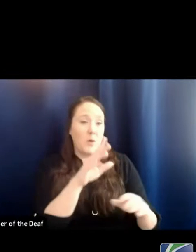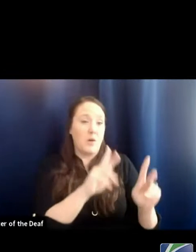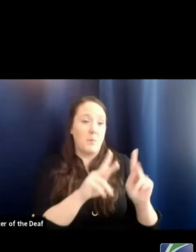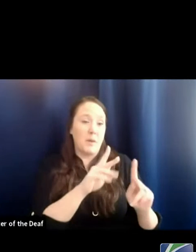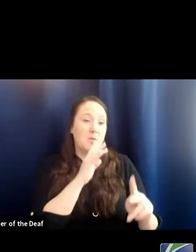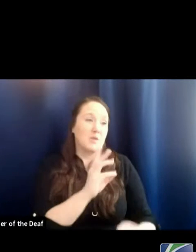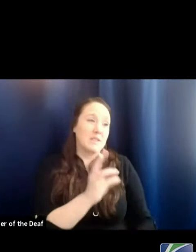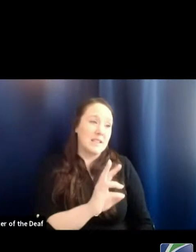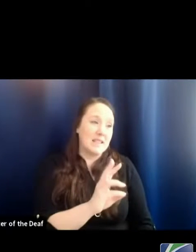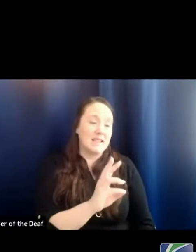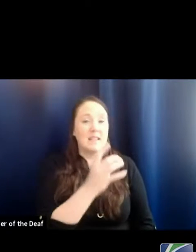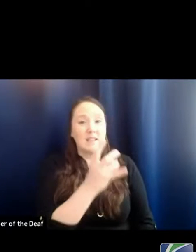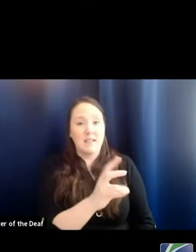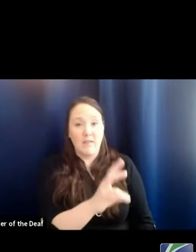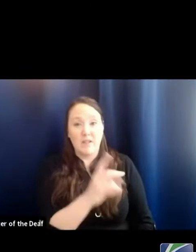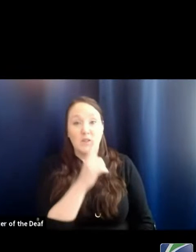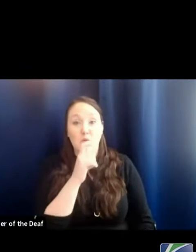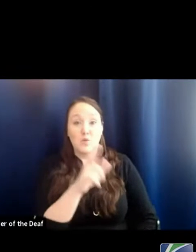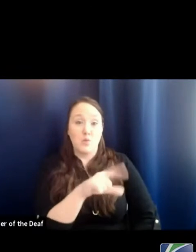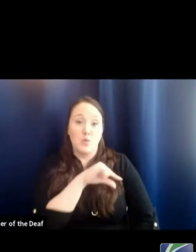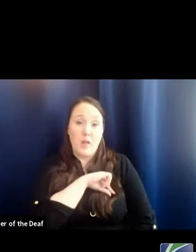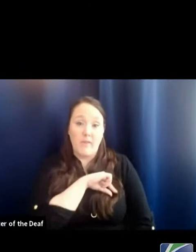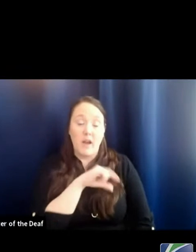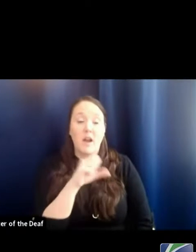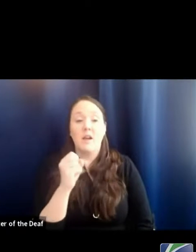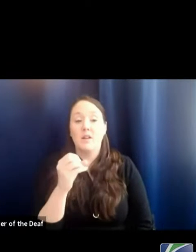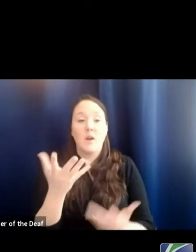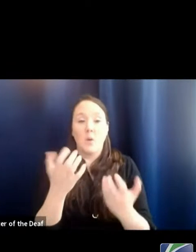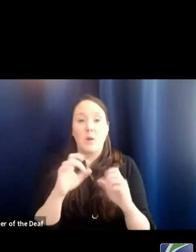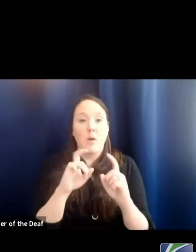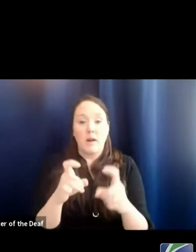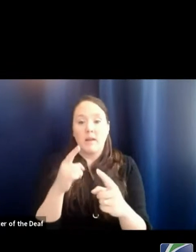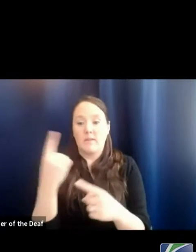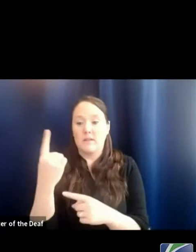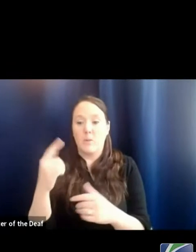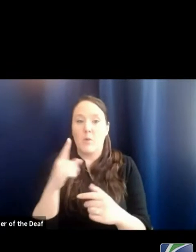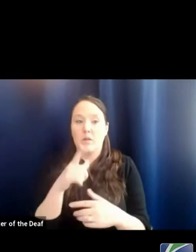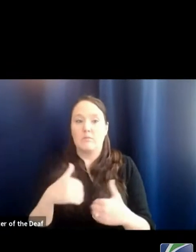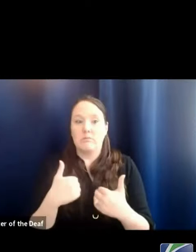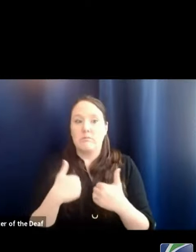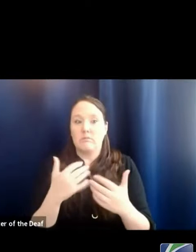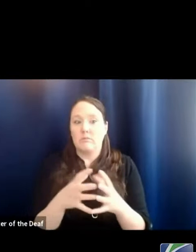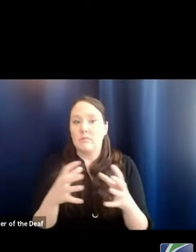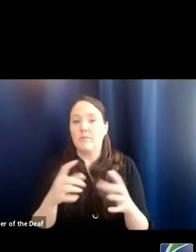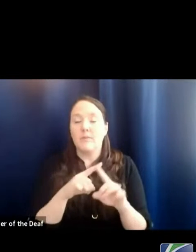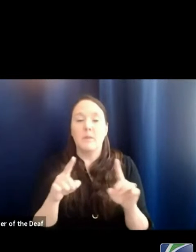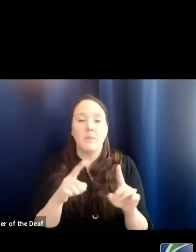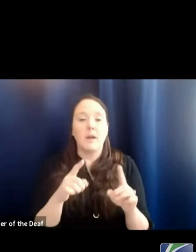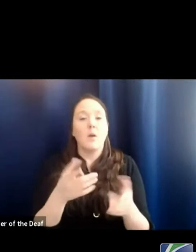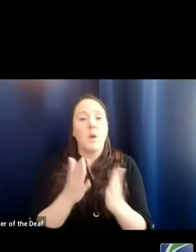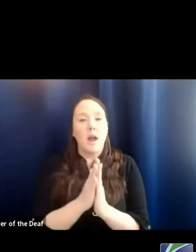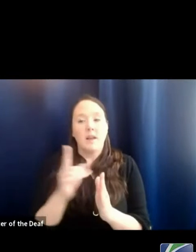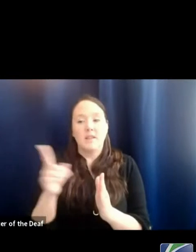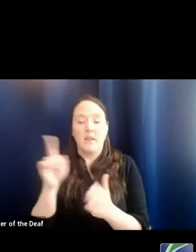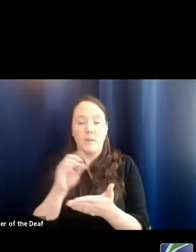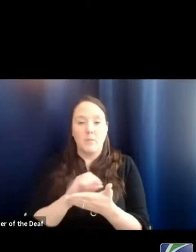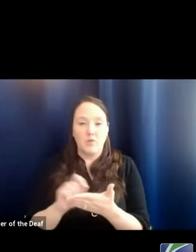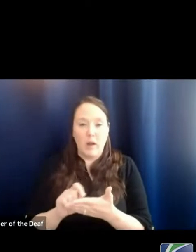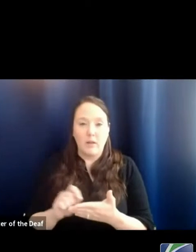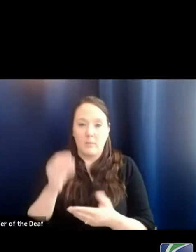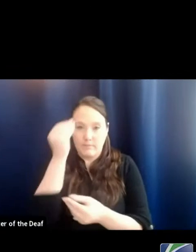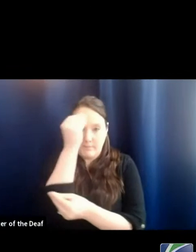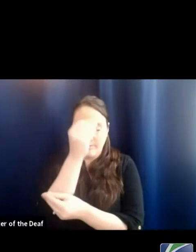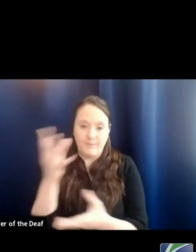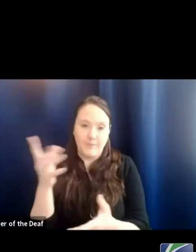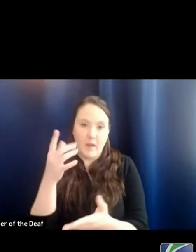old who qualify. So we don't want to give it to somebody who's too young, but again, we're asking people to write down their date of birth for us and